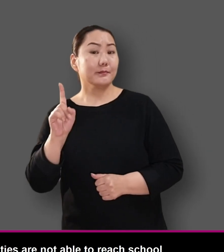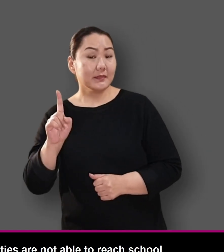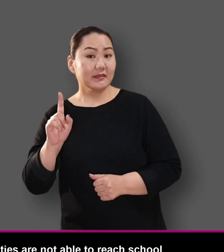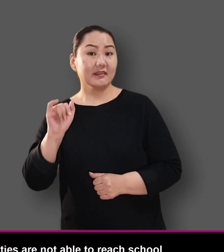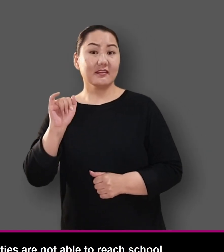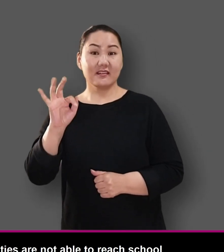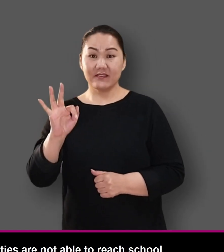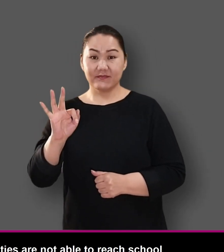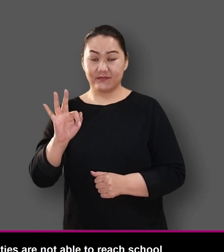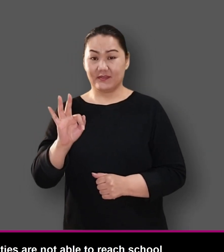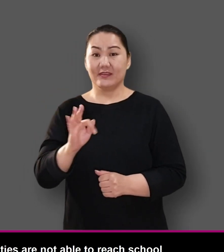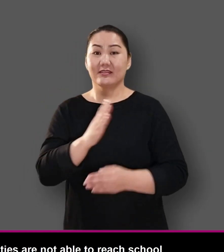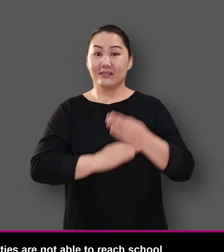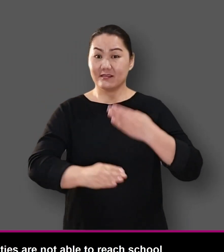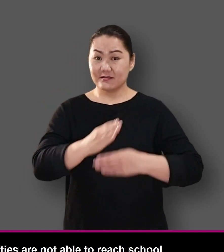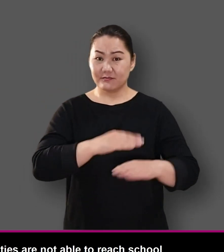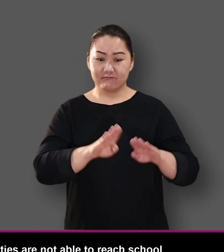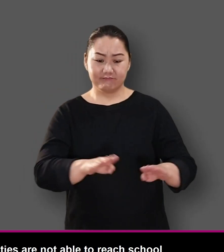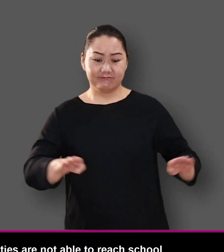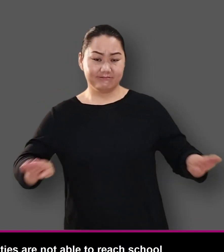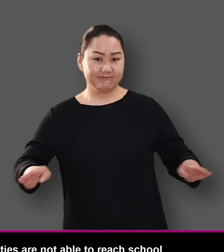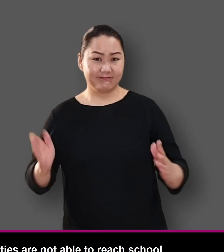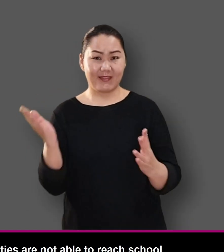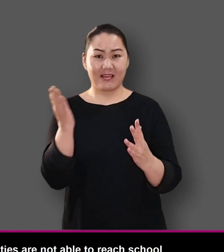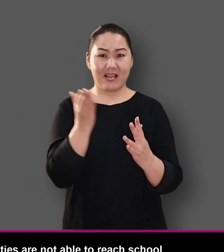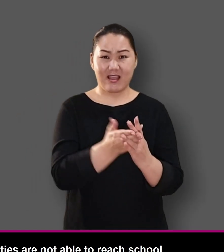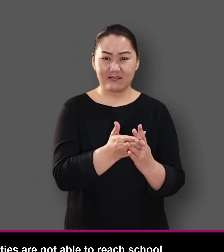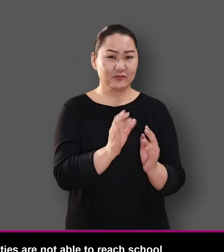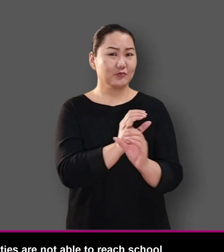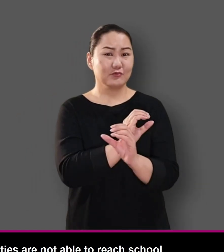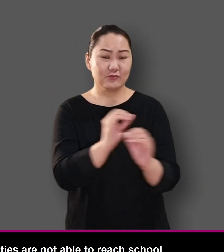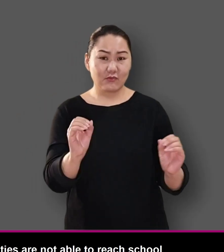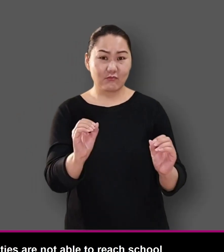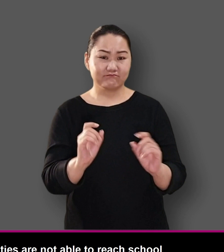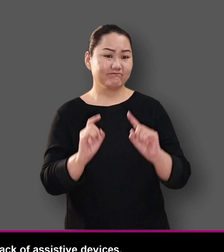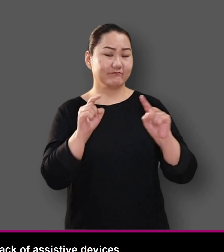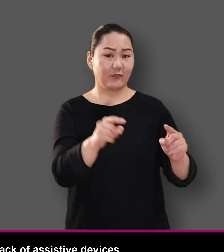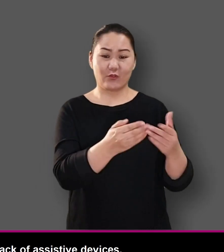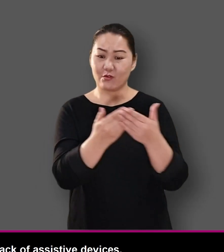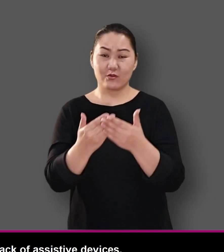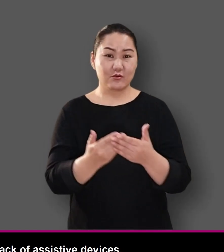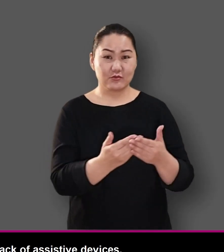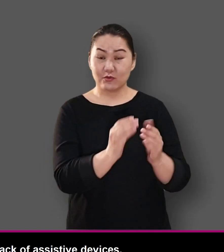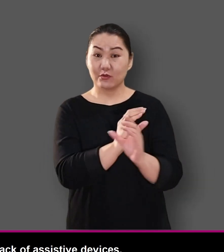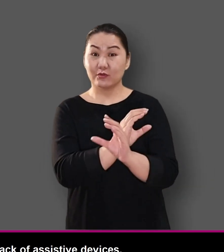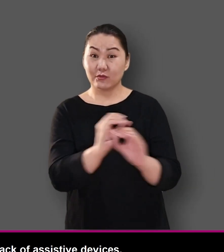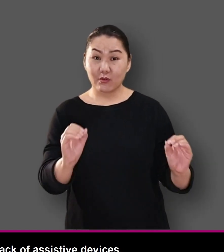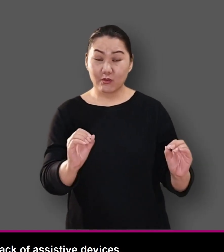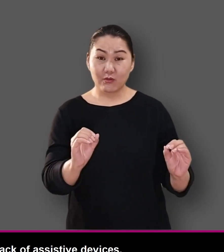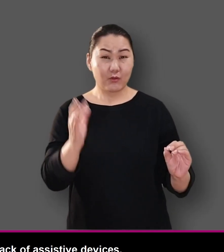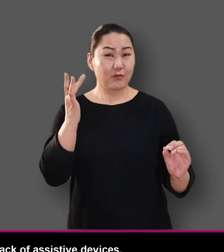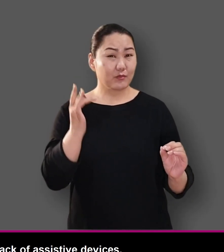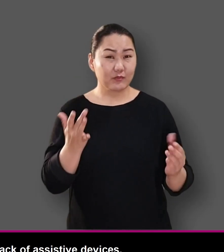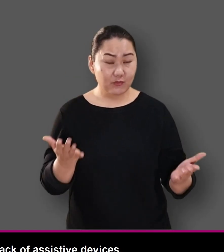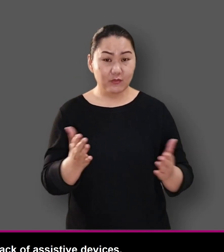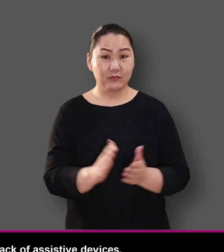But, if learners with disabilities are not able to reach school or to learn due to lack of assistive